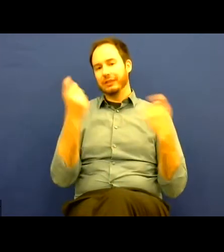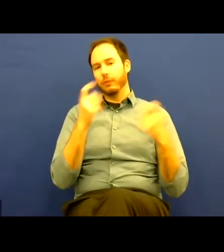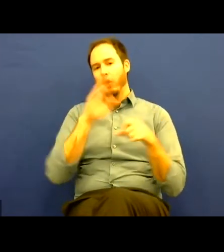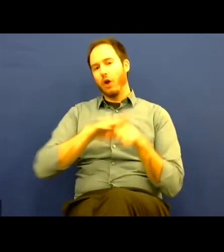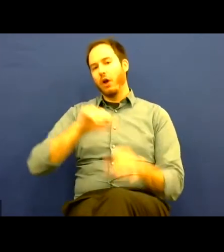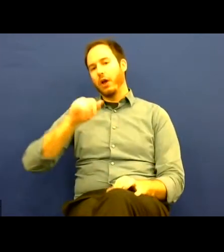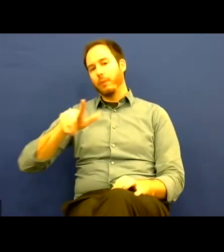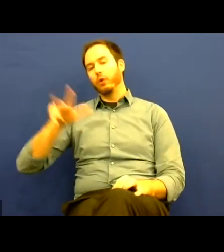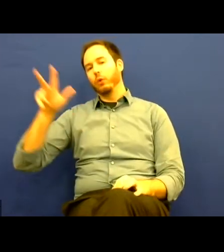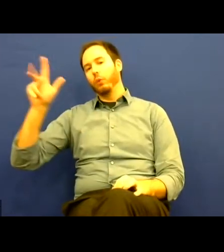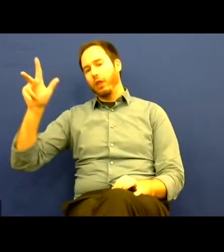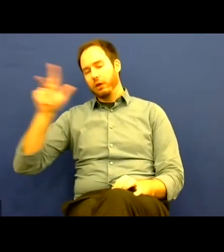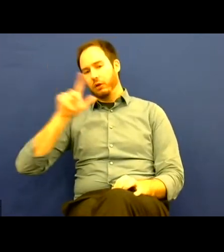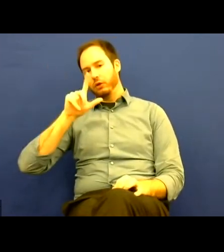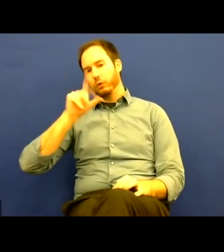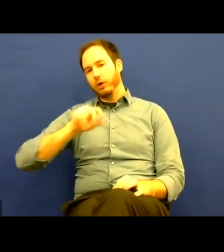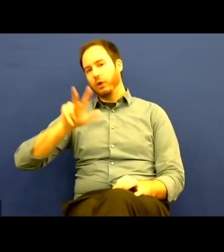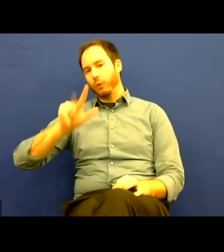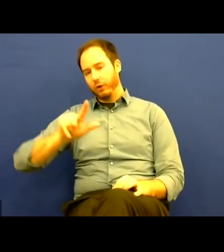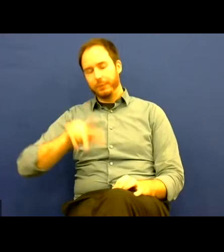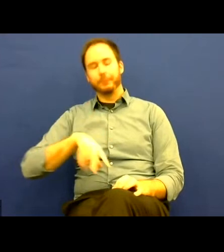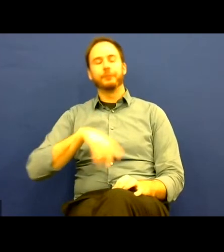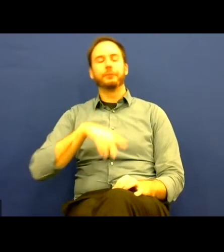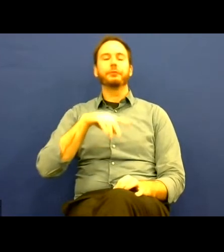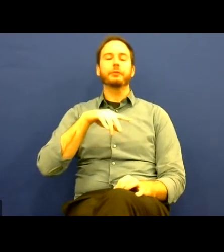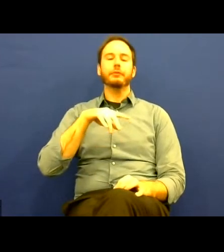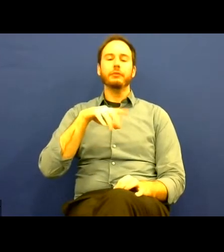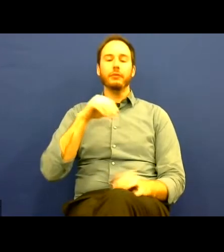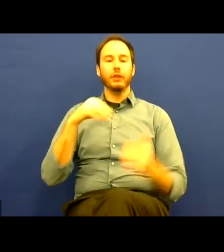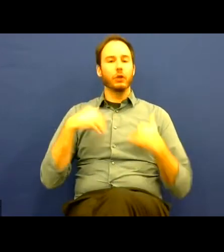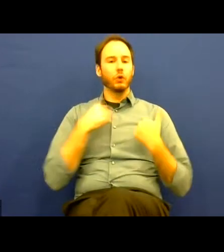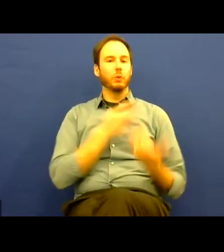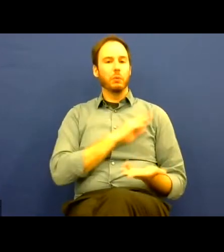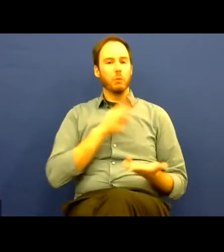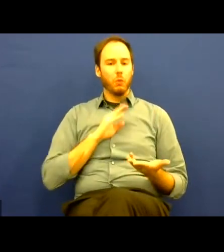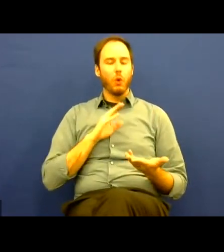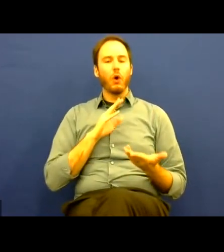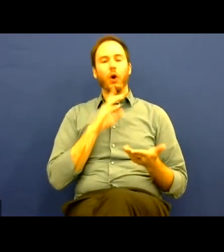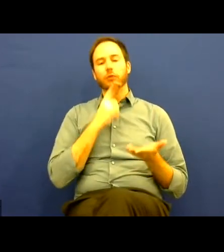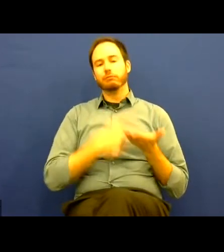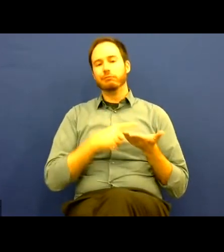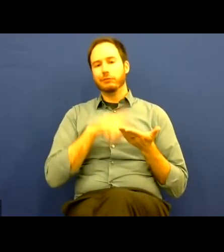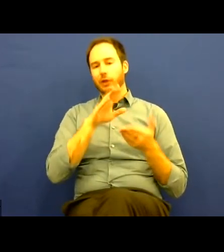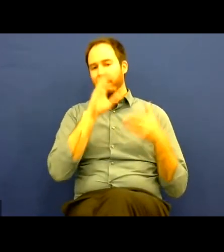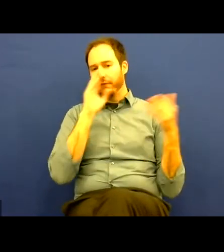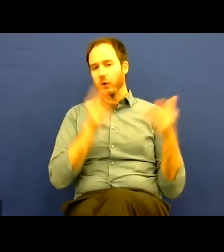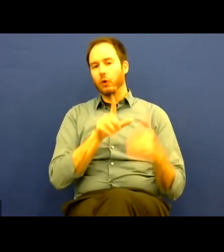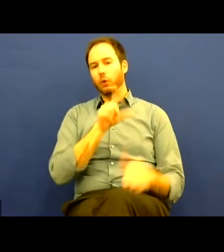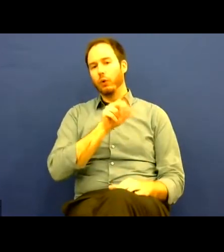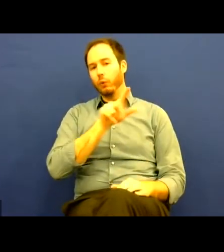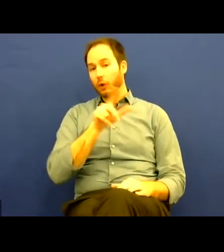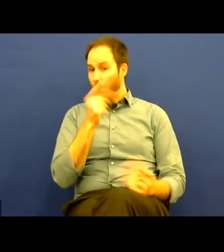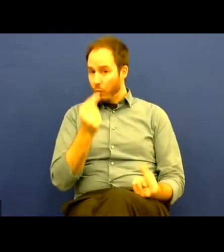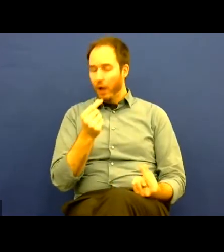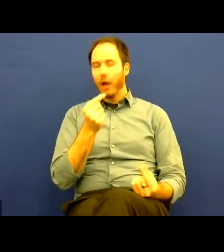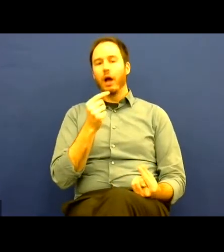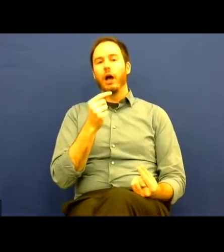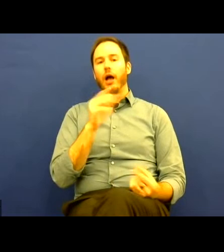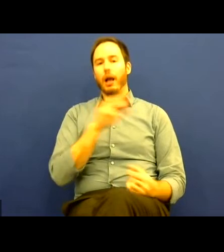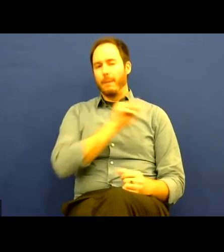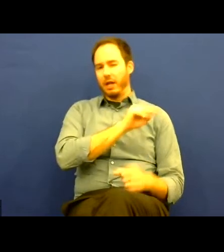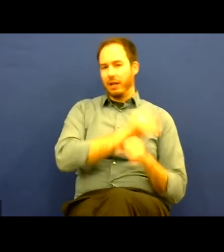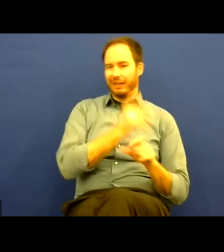on April 23rd, 2023. And the youth board talked about what their focus for 2023 was going to be on Monday